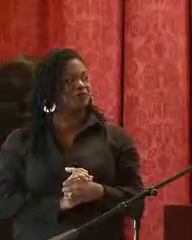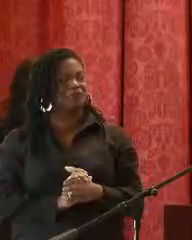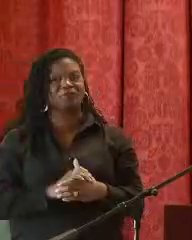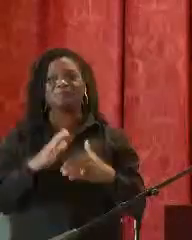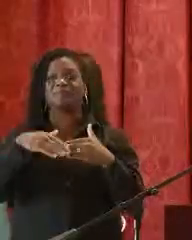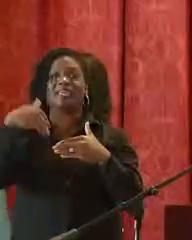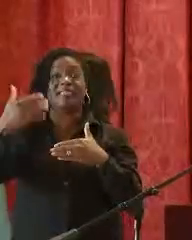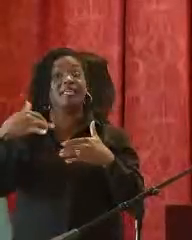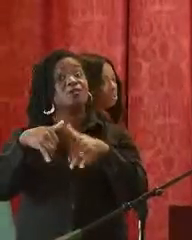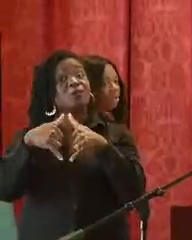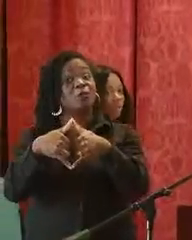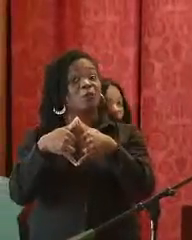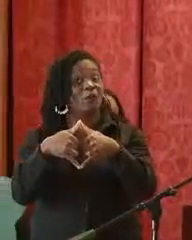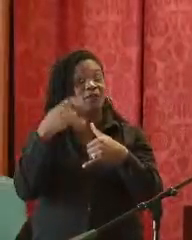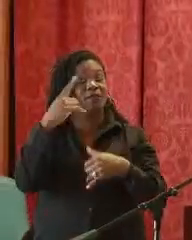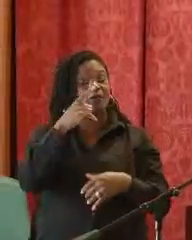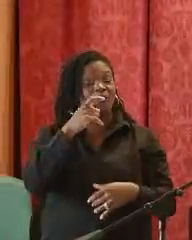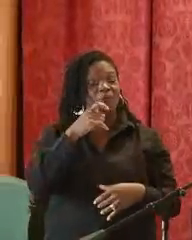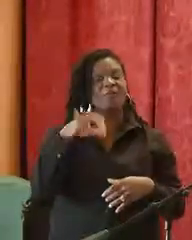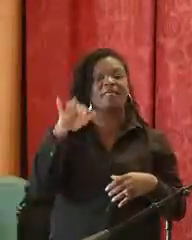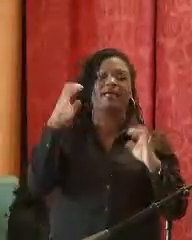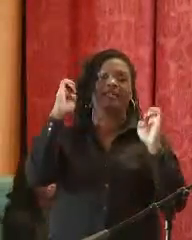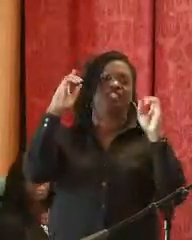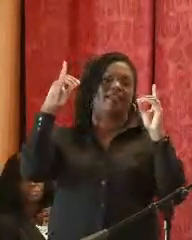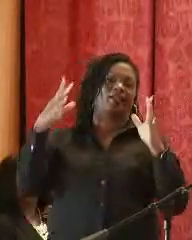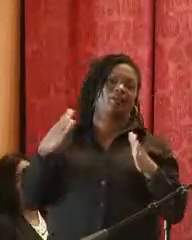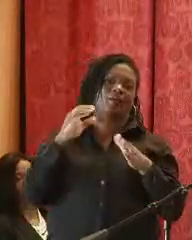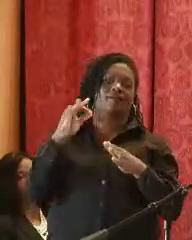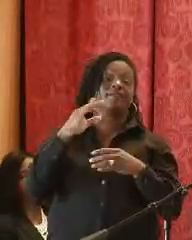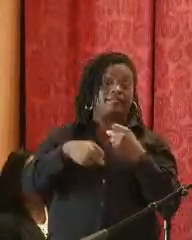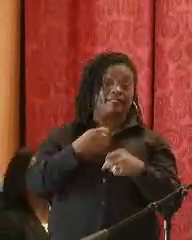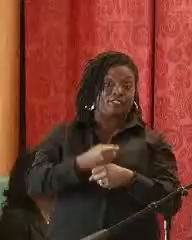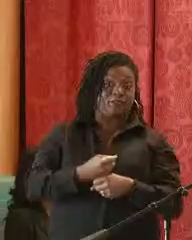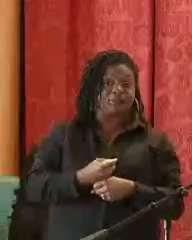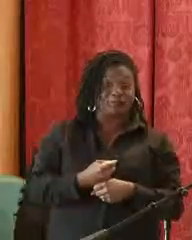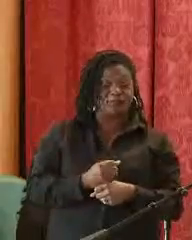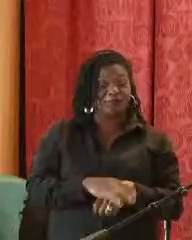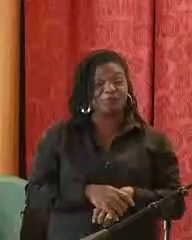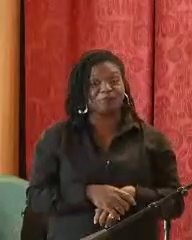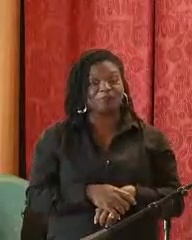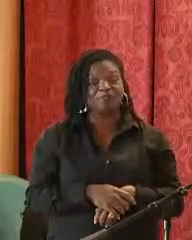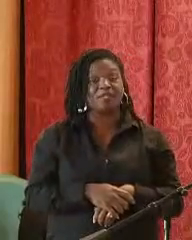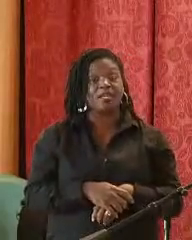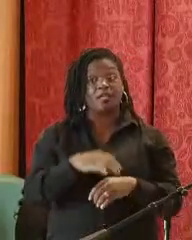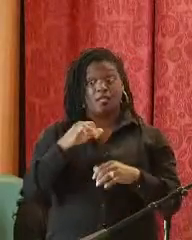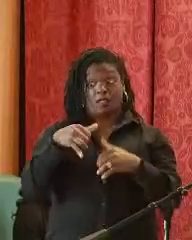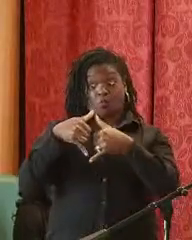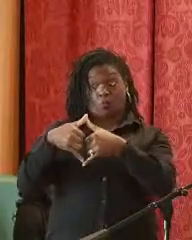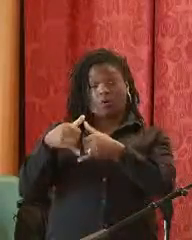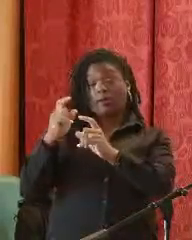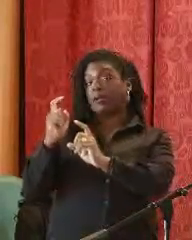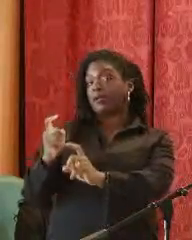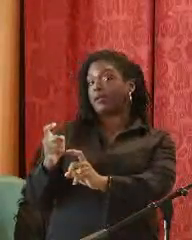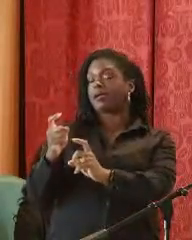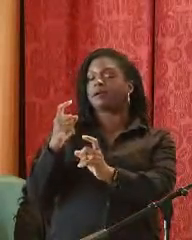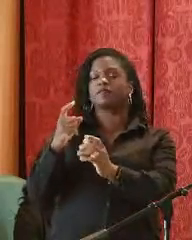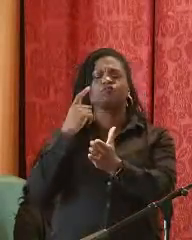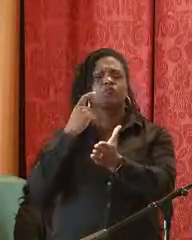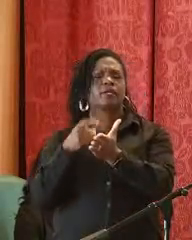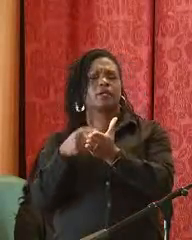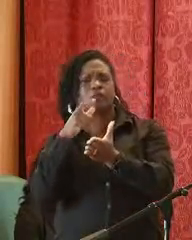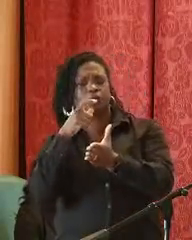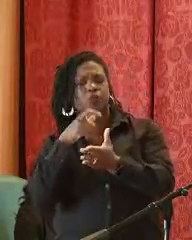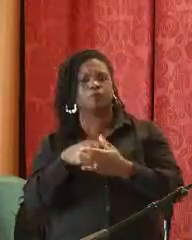The next award is the Educator of the Year Award. This award is given in recognition of an